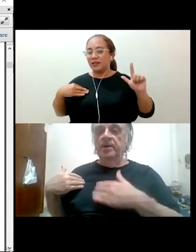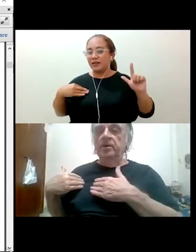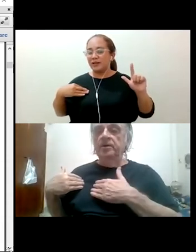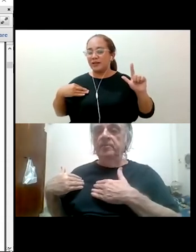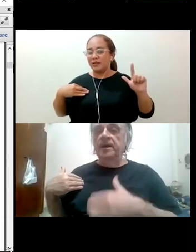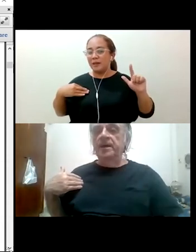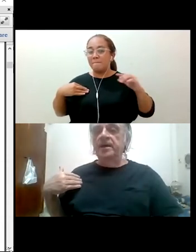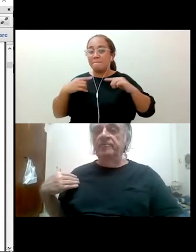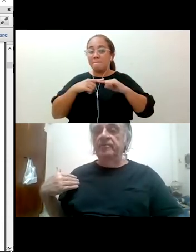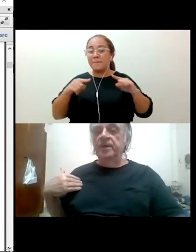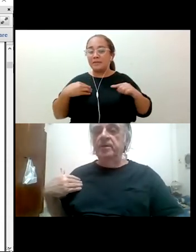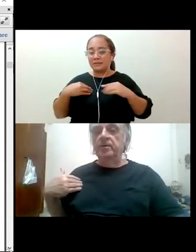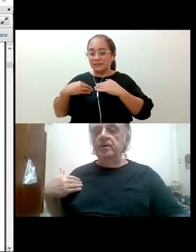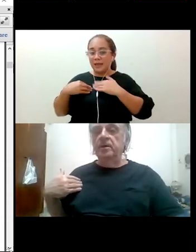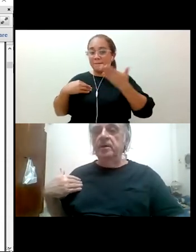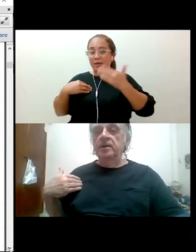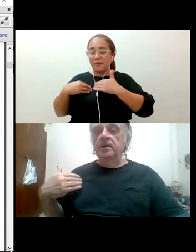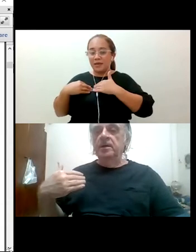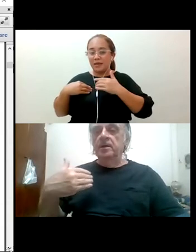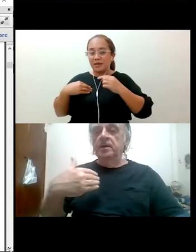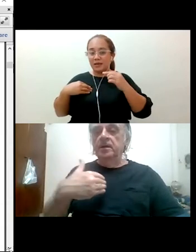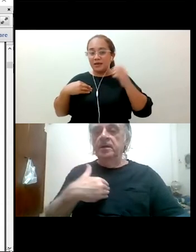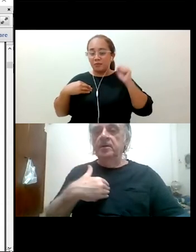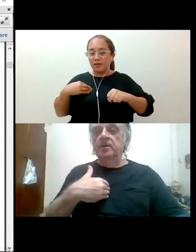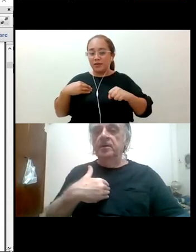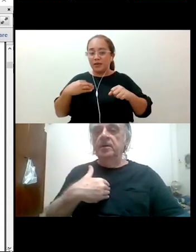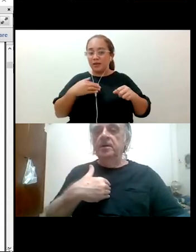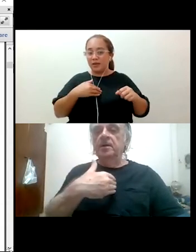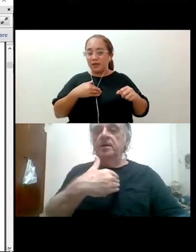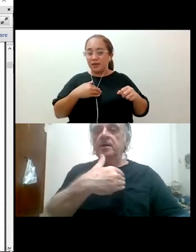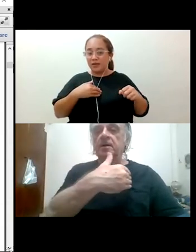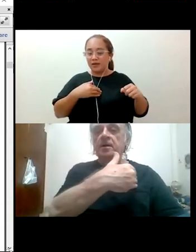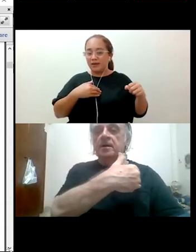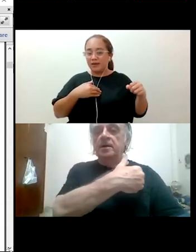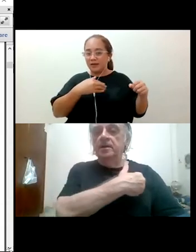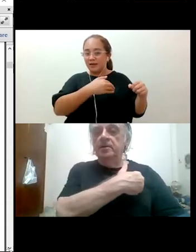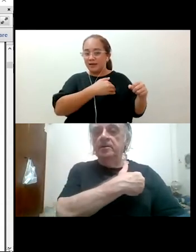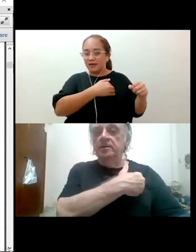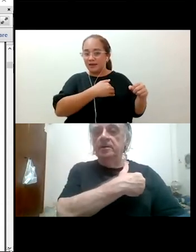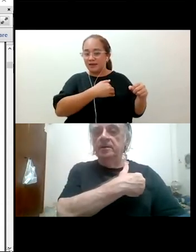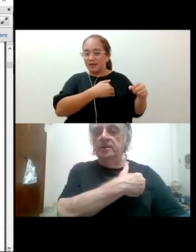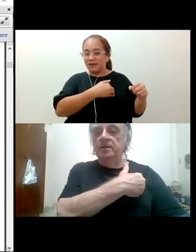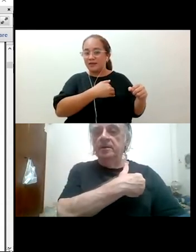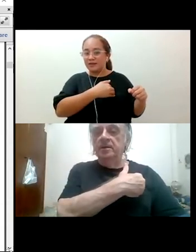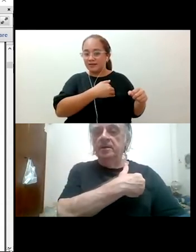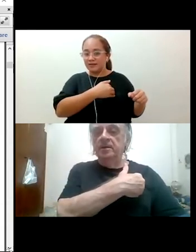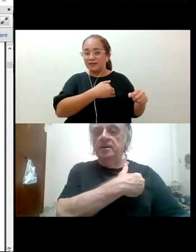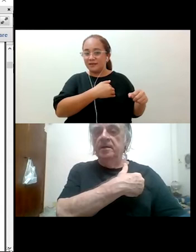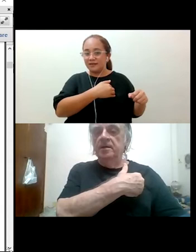But here you might have here, here, and here.